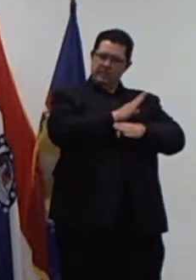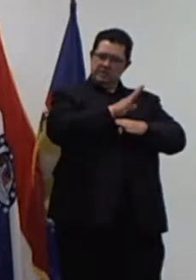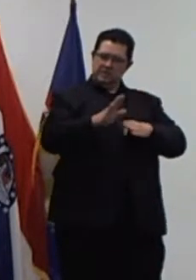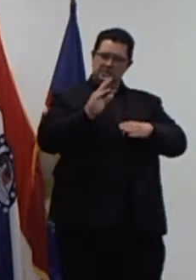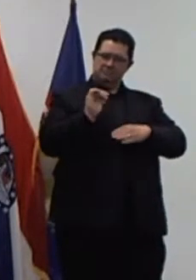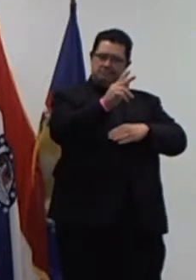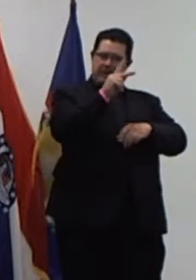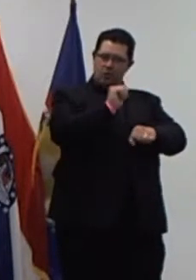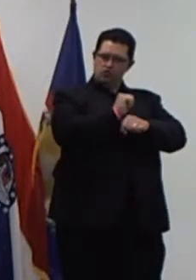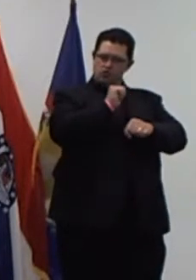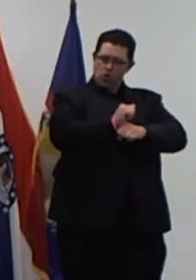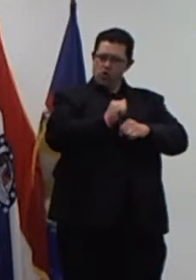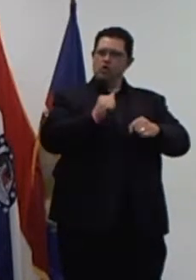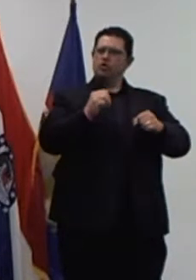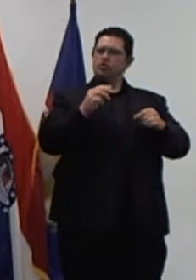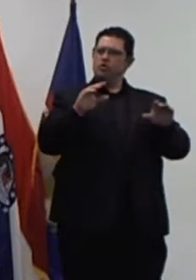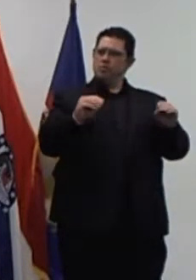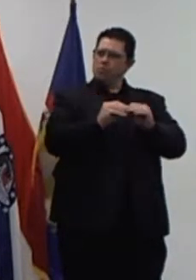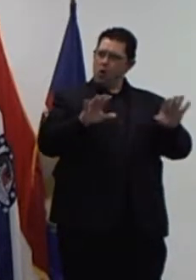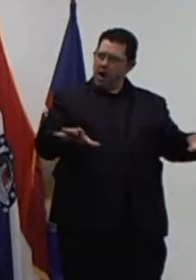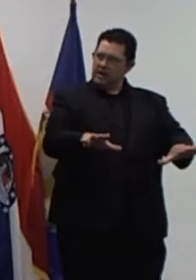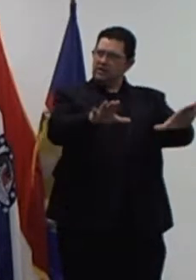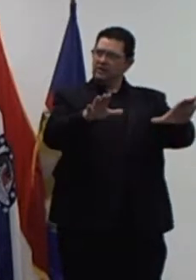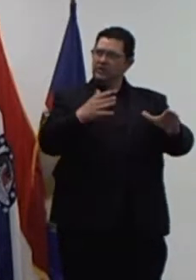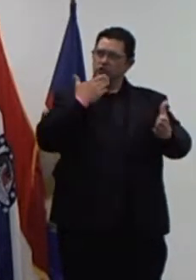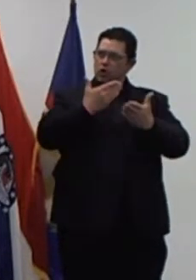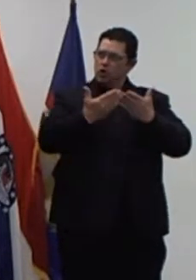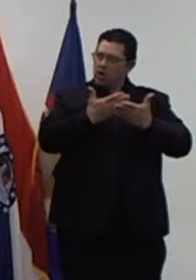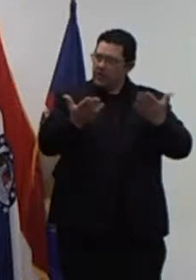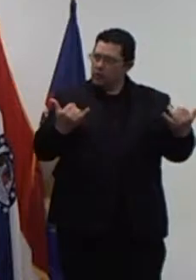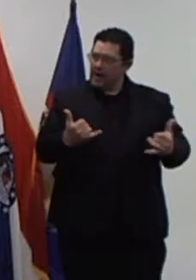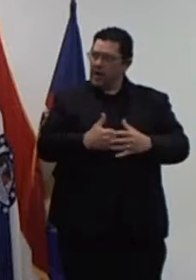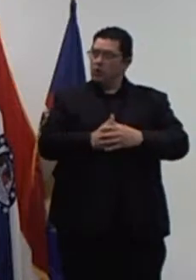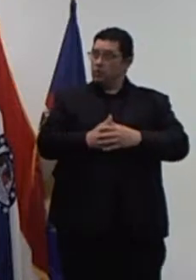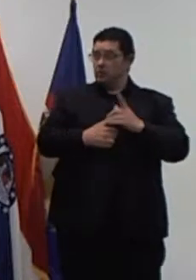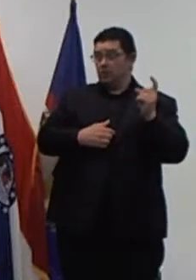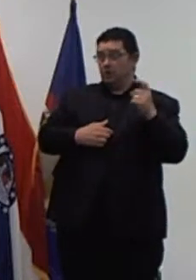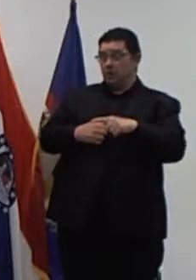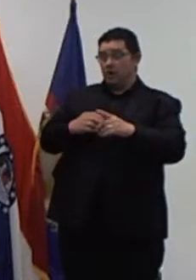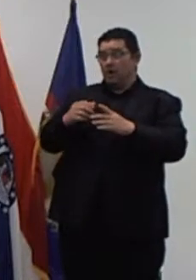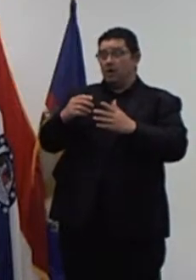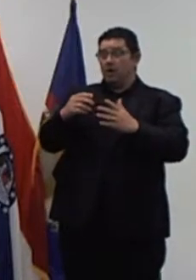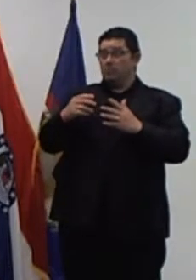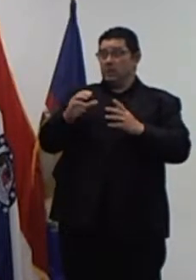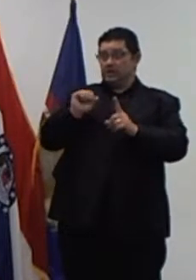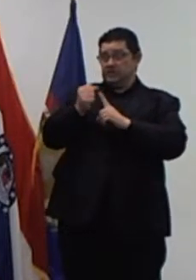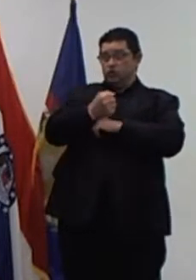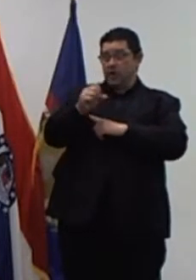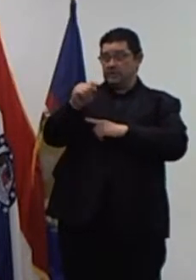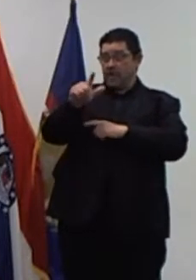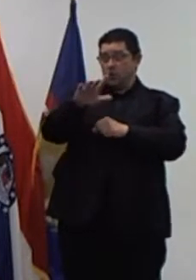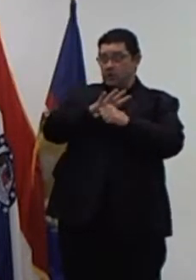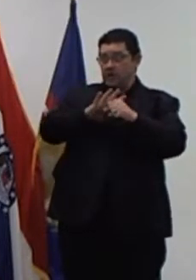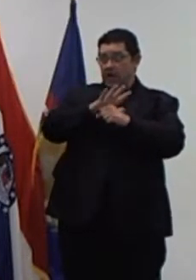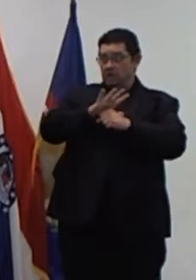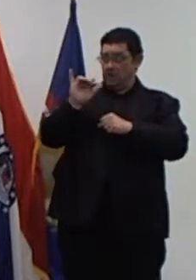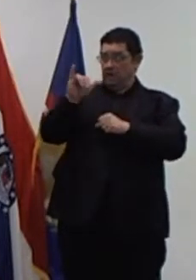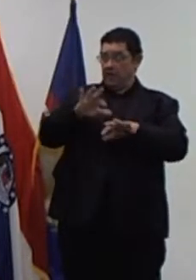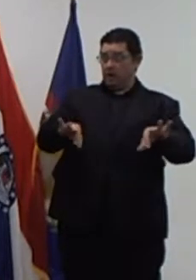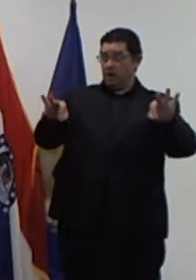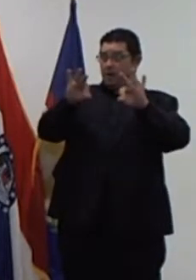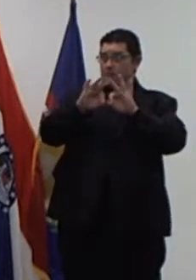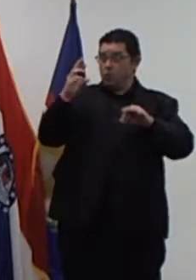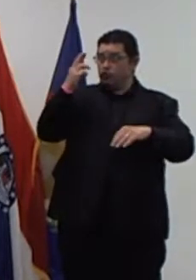back to work, get them a little active is a good thing right now. Was the state of St. Louis County that we're in now a key reason